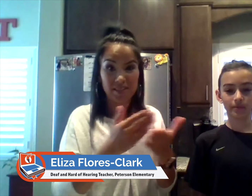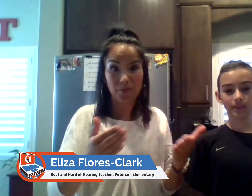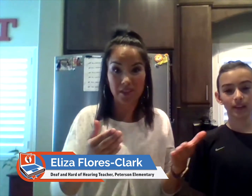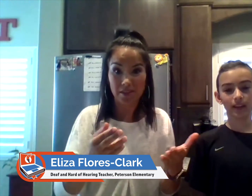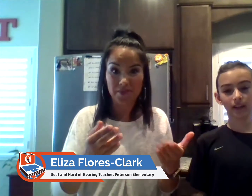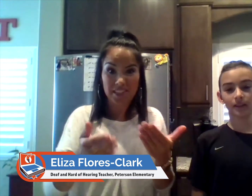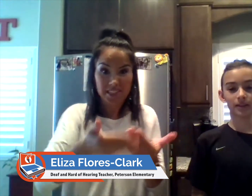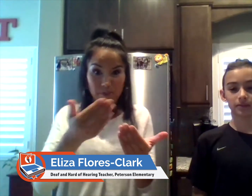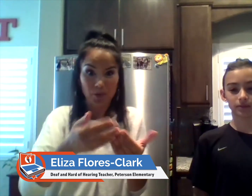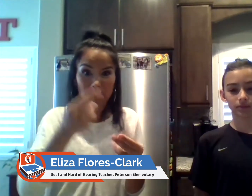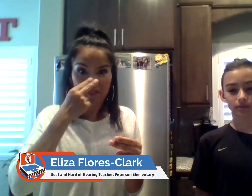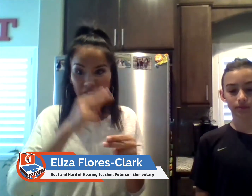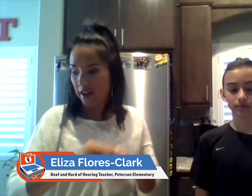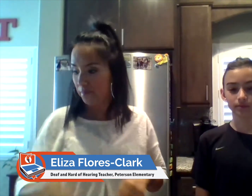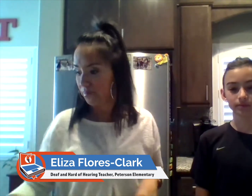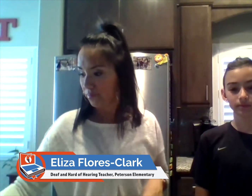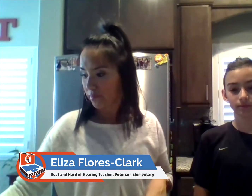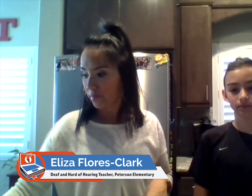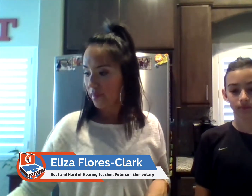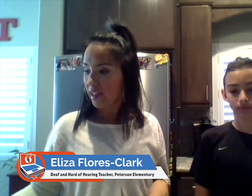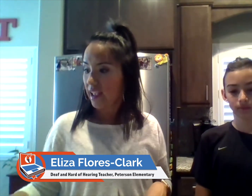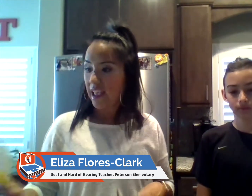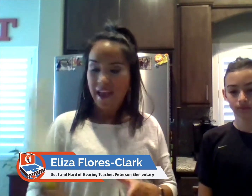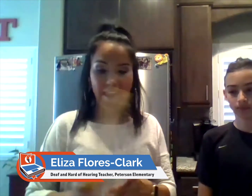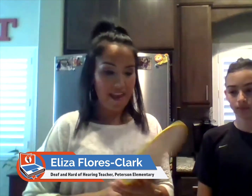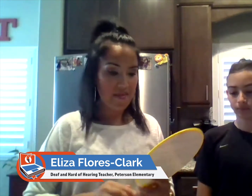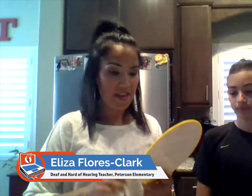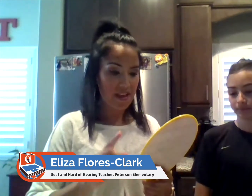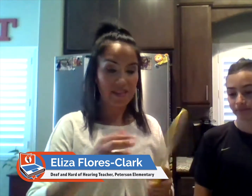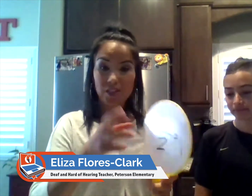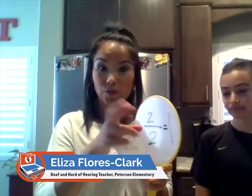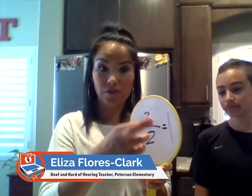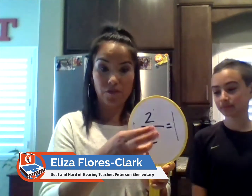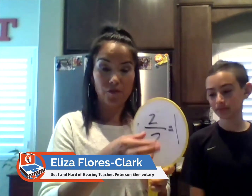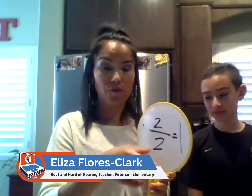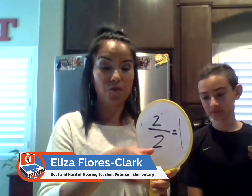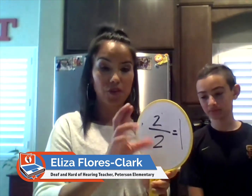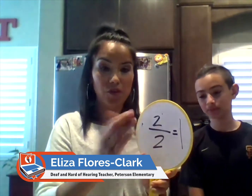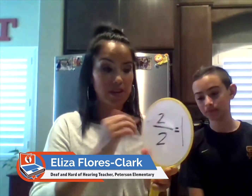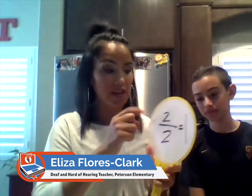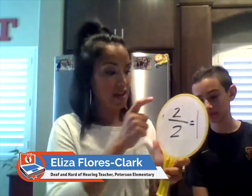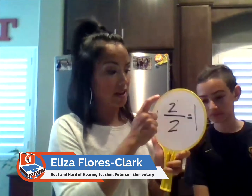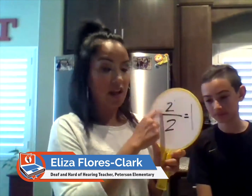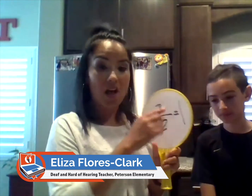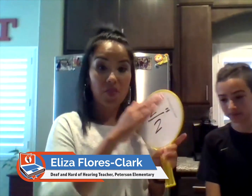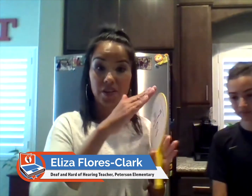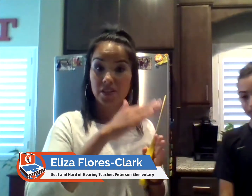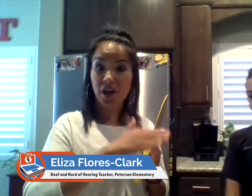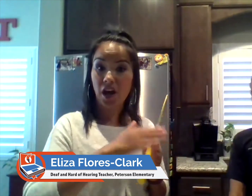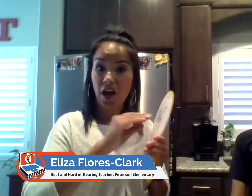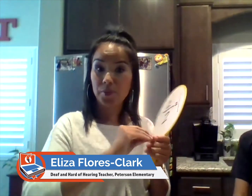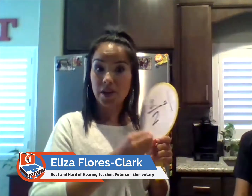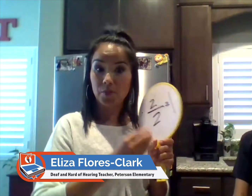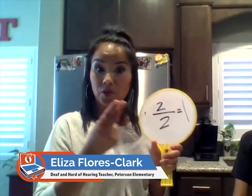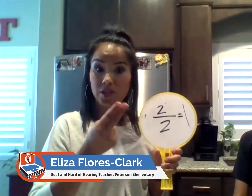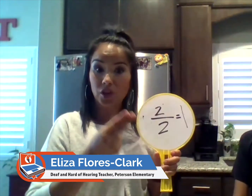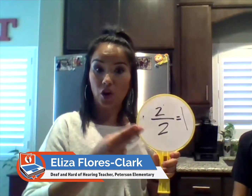something simple and fun. And then let's review again. The top number is called